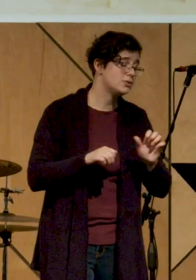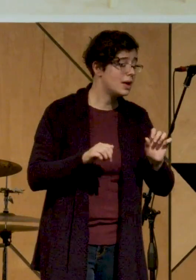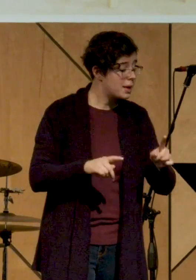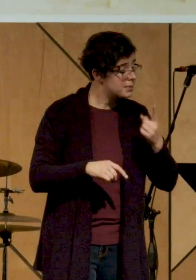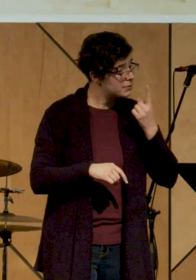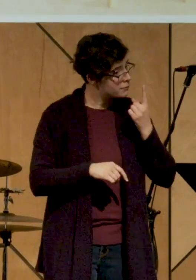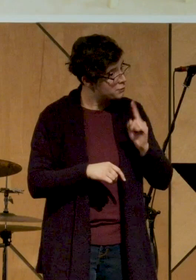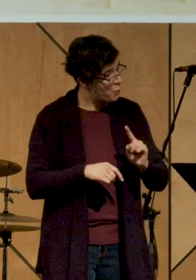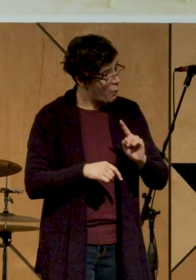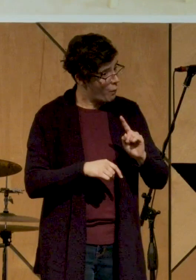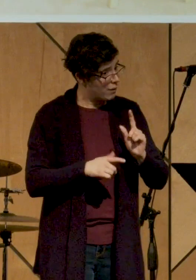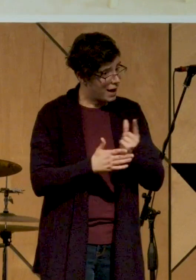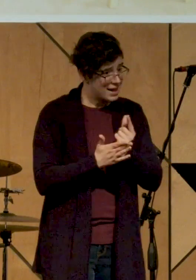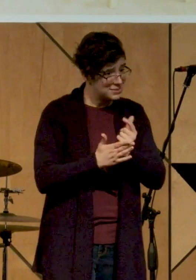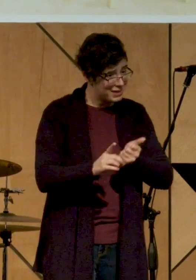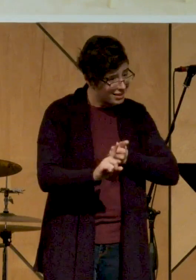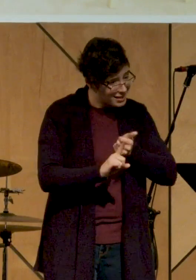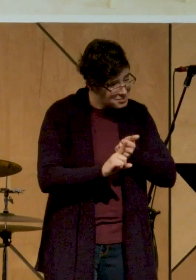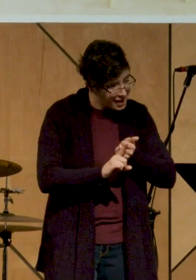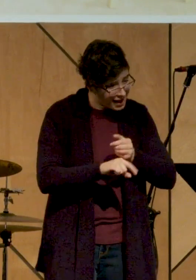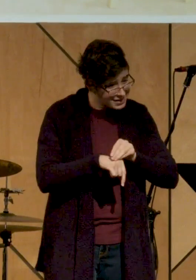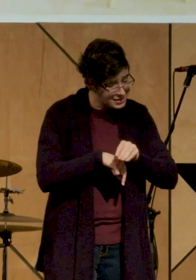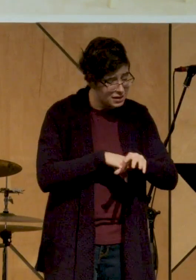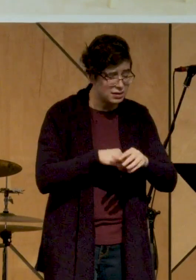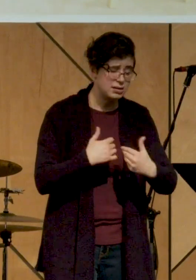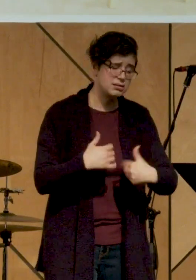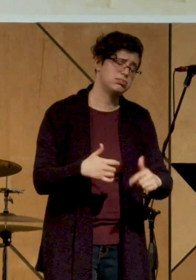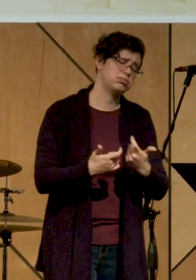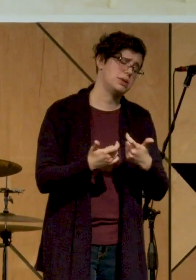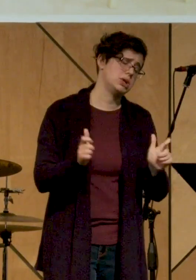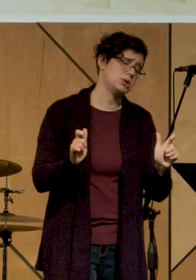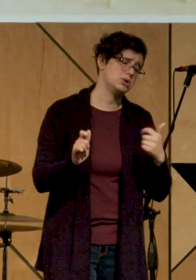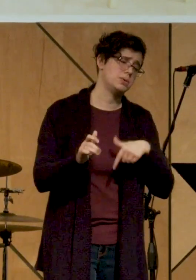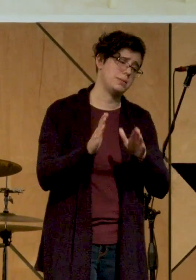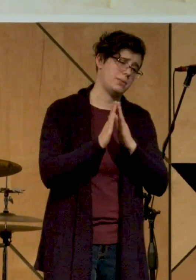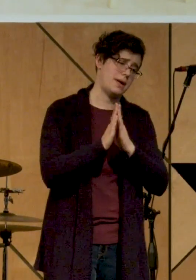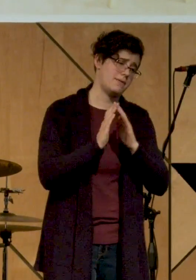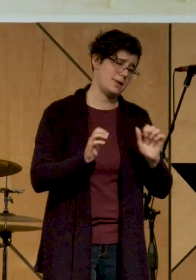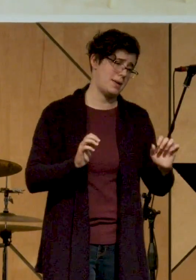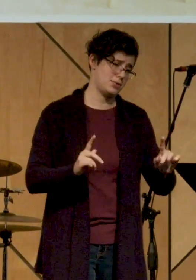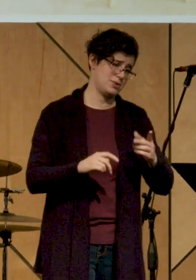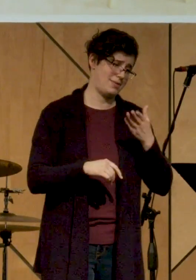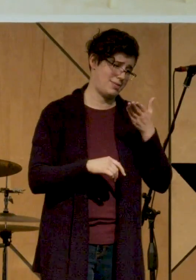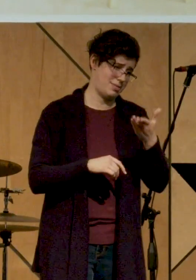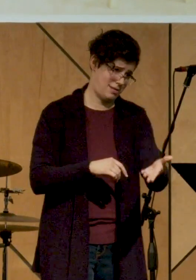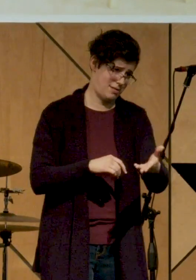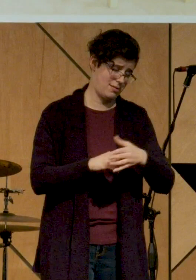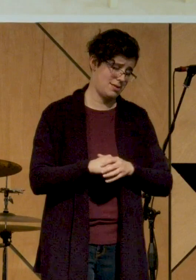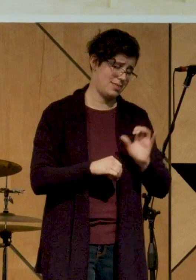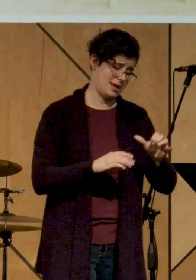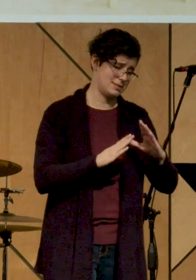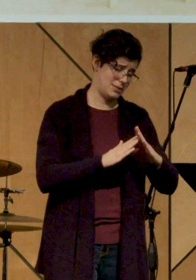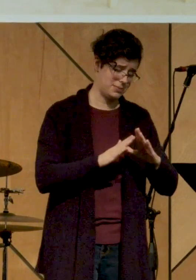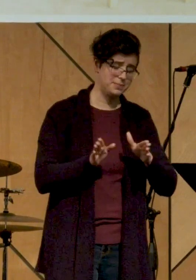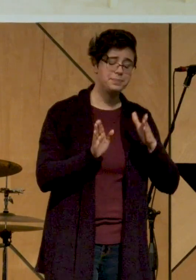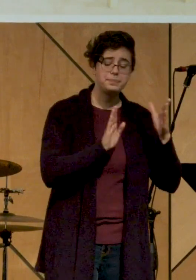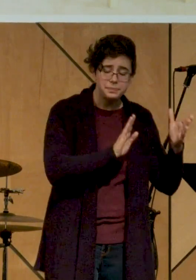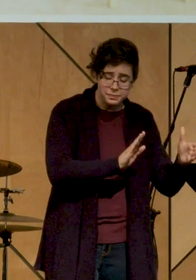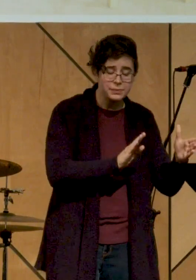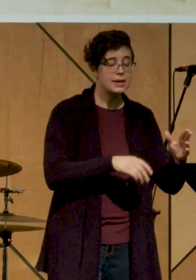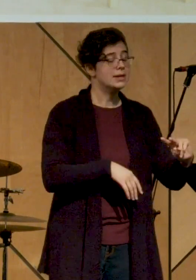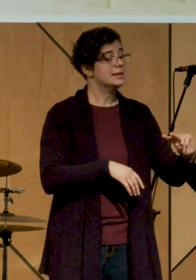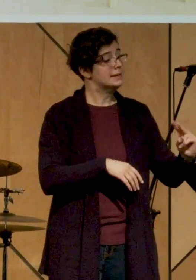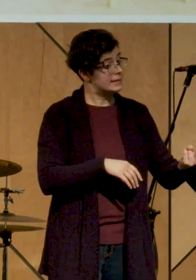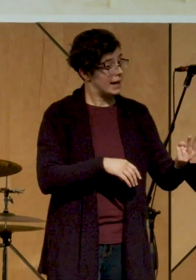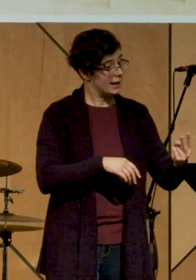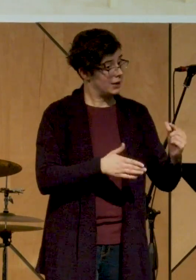for gospel impact is huge, and we're praying that God would open a door for the word in Bugesera. Okay, our